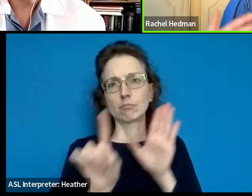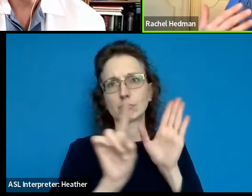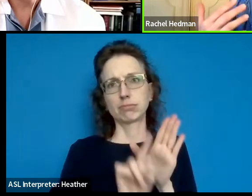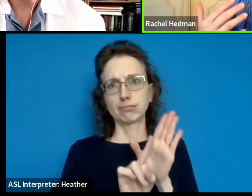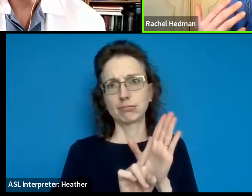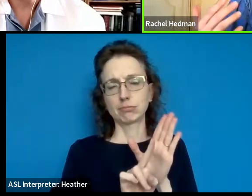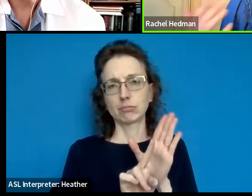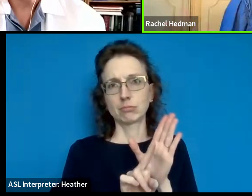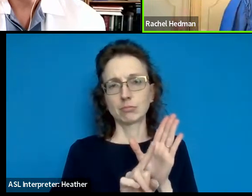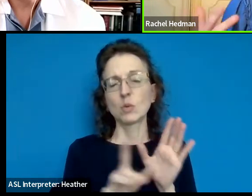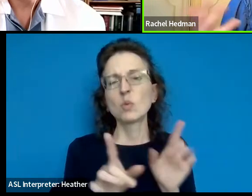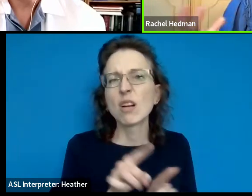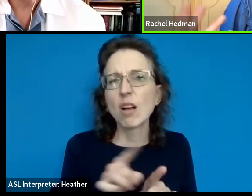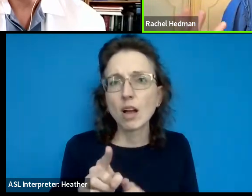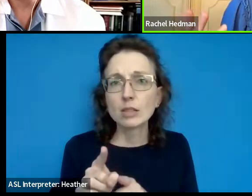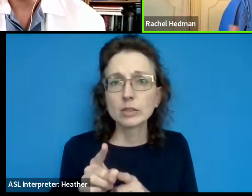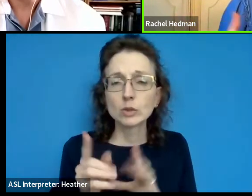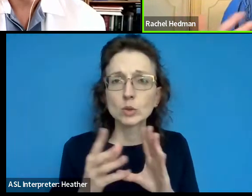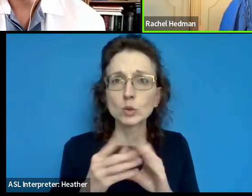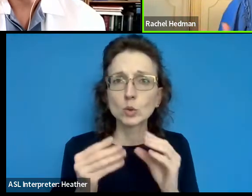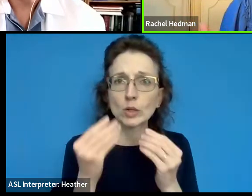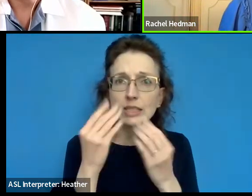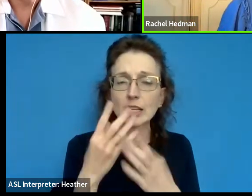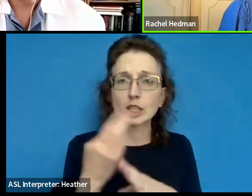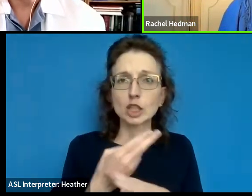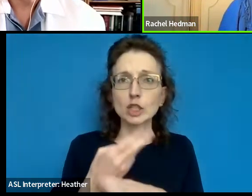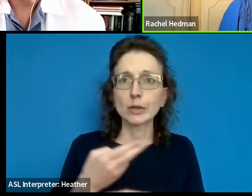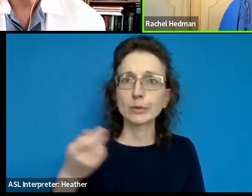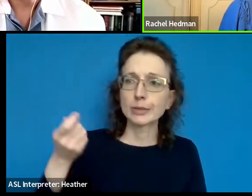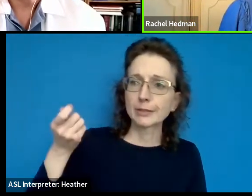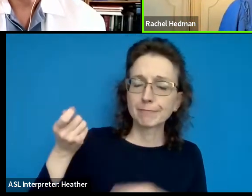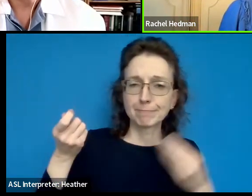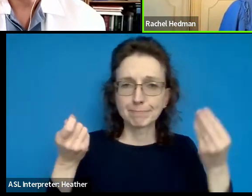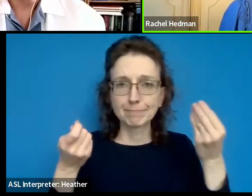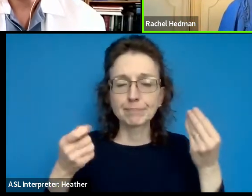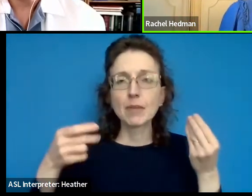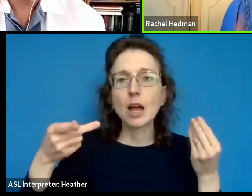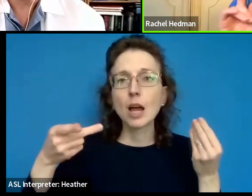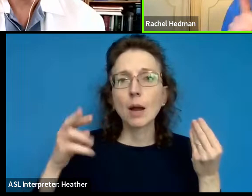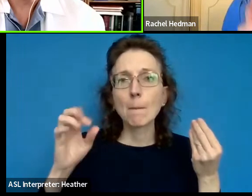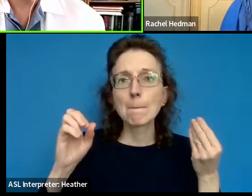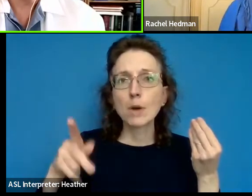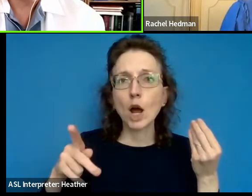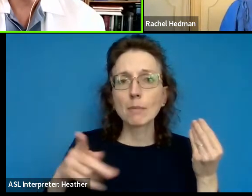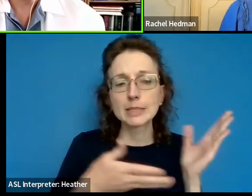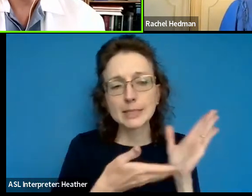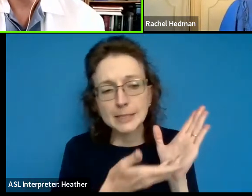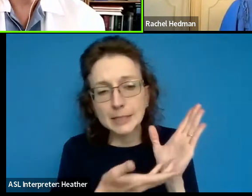use props or certain things to enhance certain parts of it?